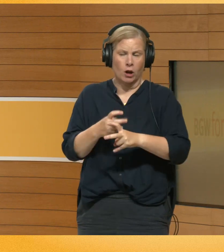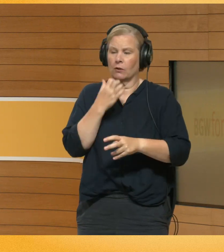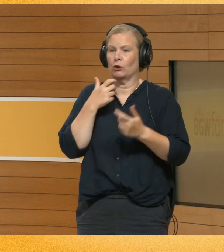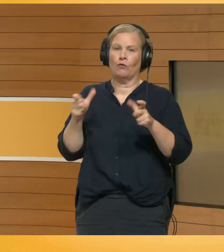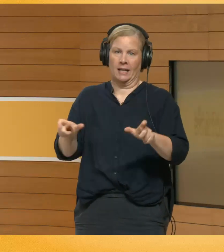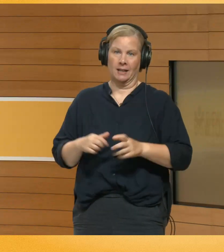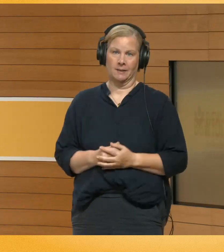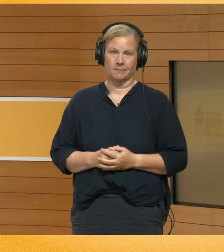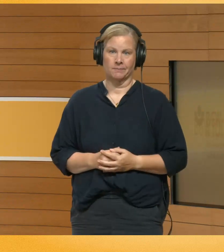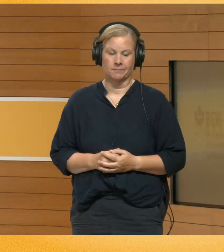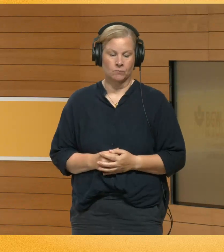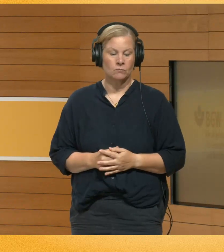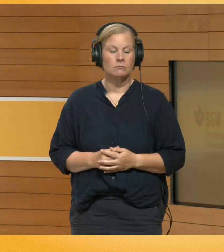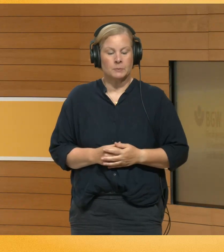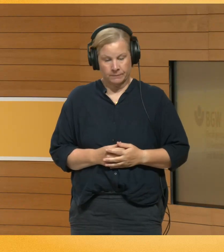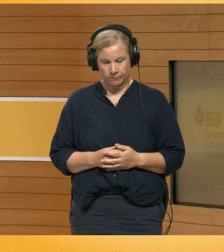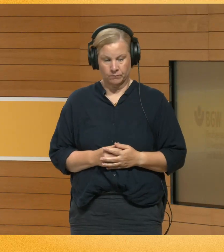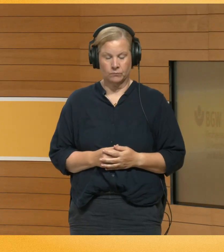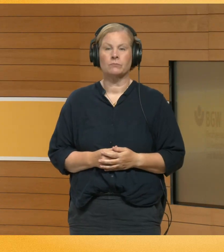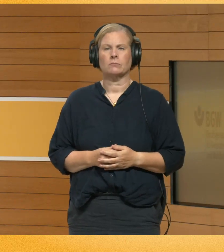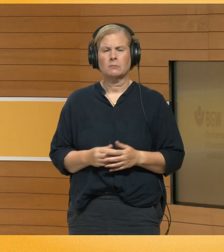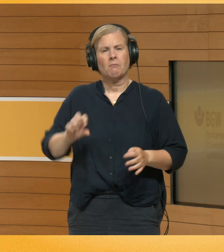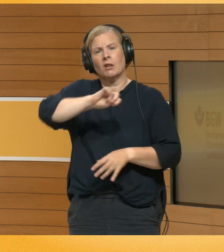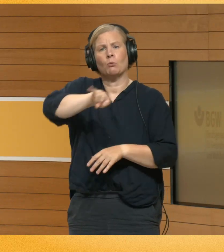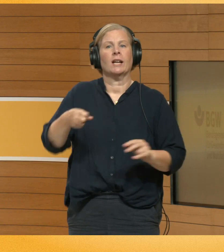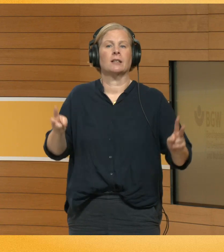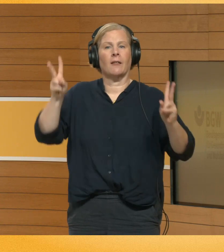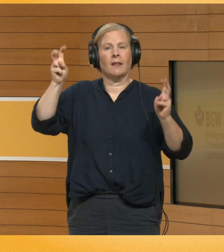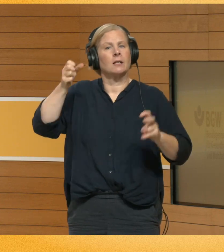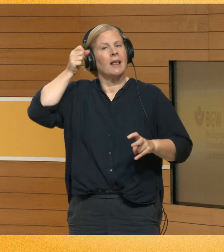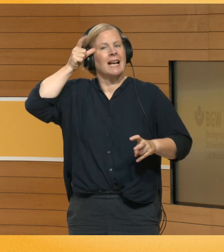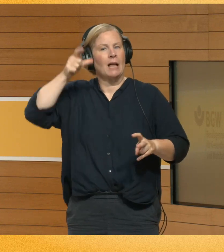We launched this before COVID as a project,